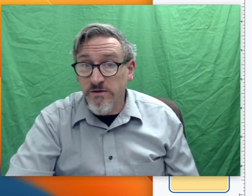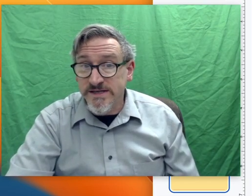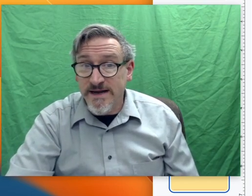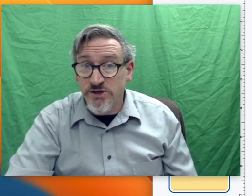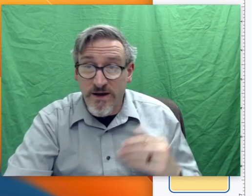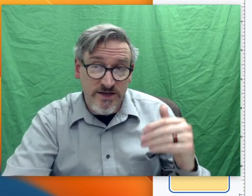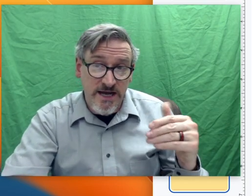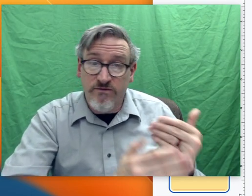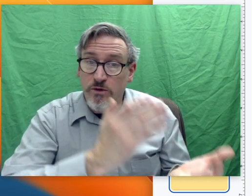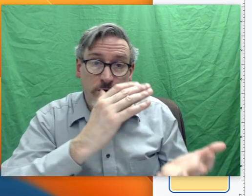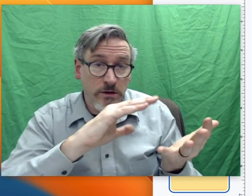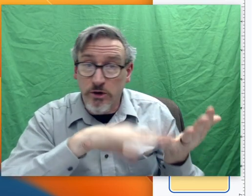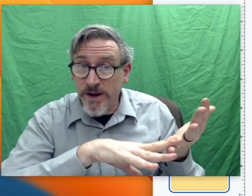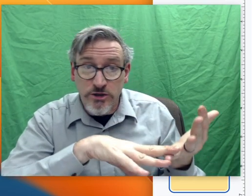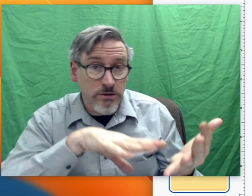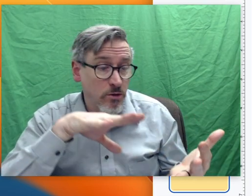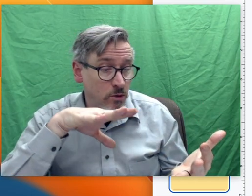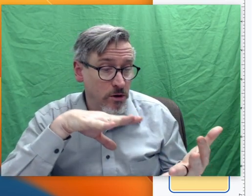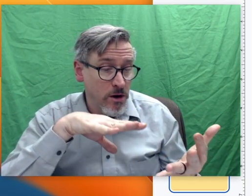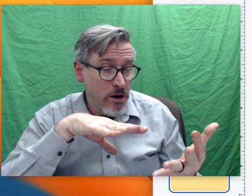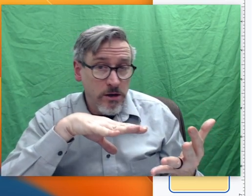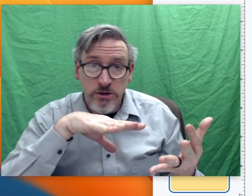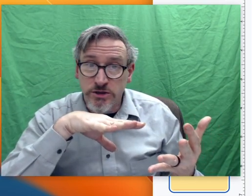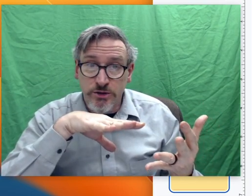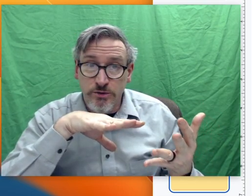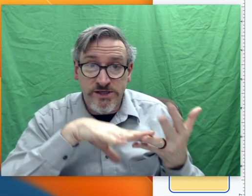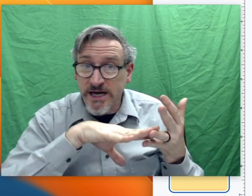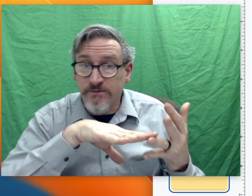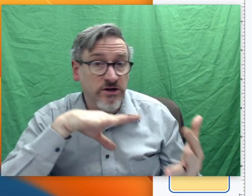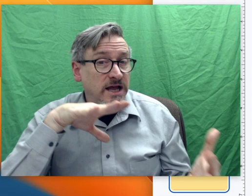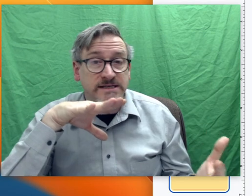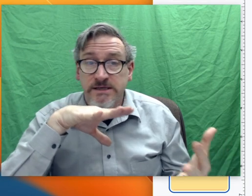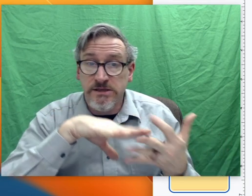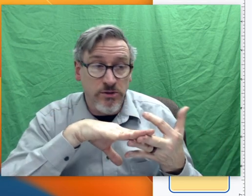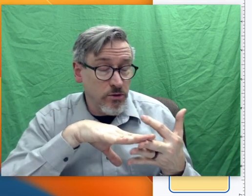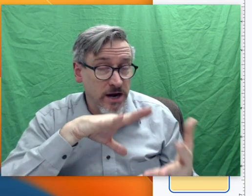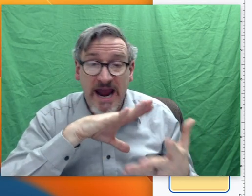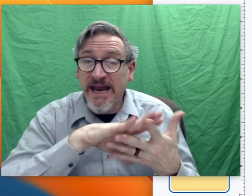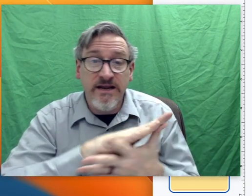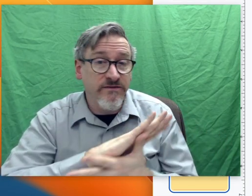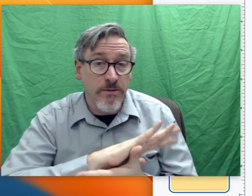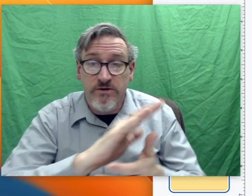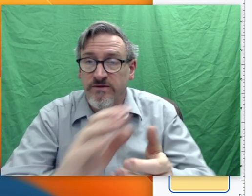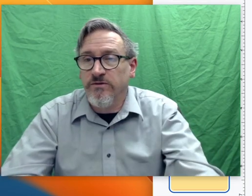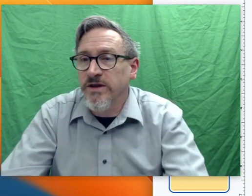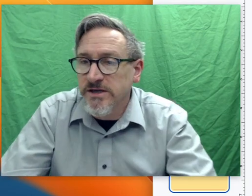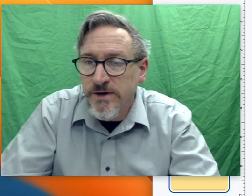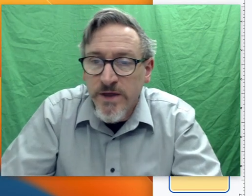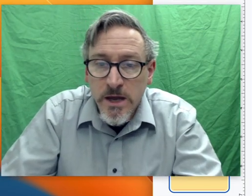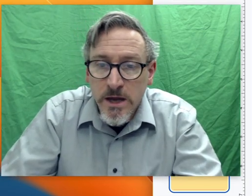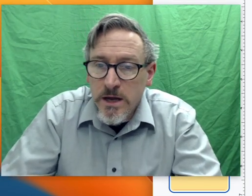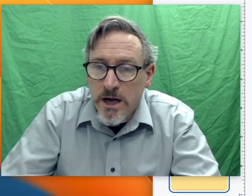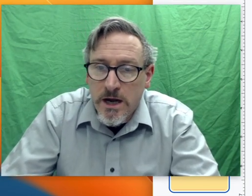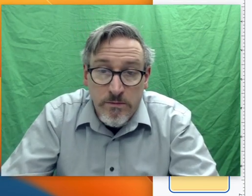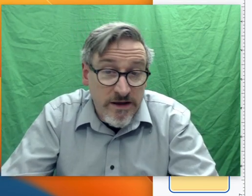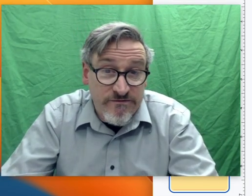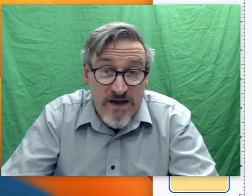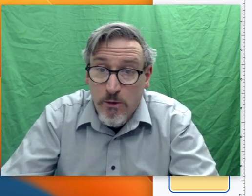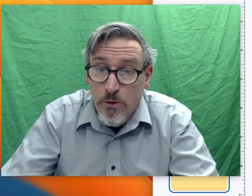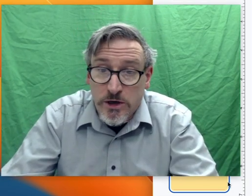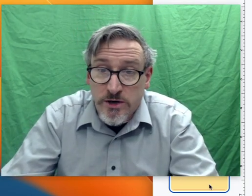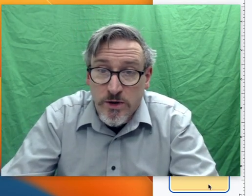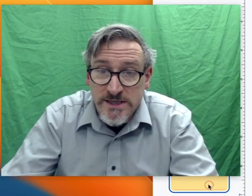what are the steps you have to take for your major or to sign up for classes or any of a number of different things, right?